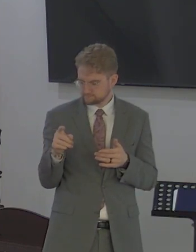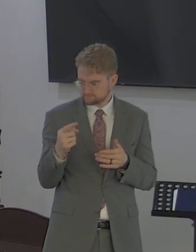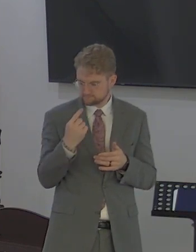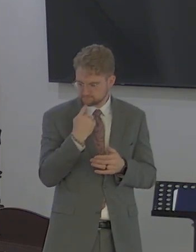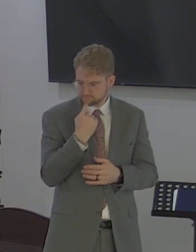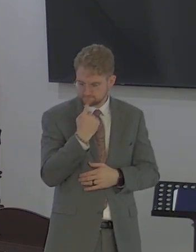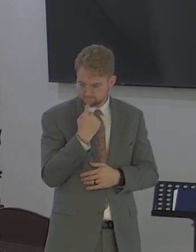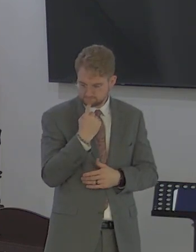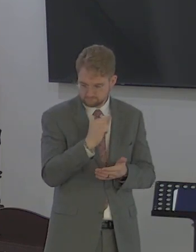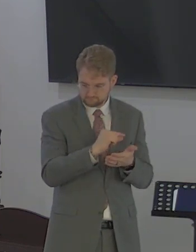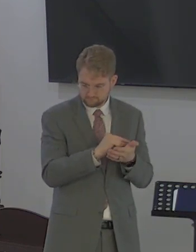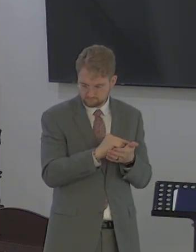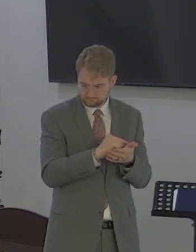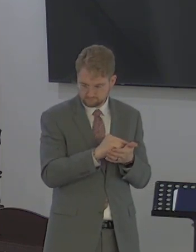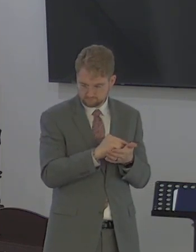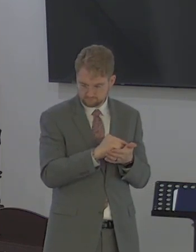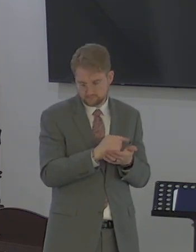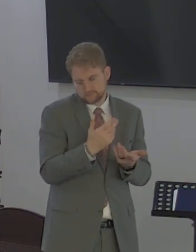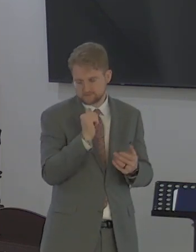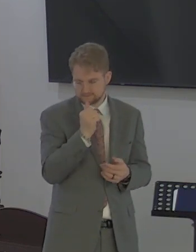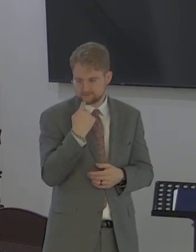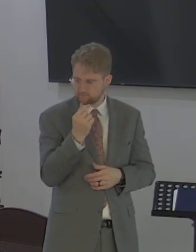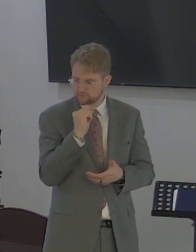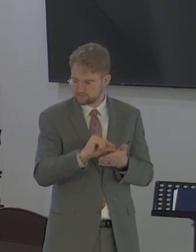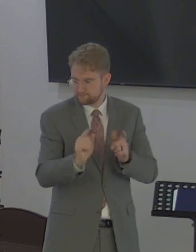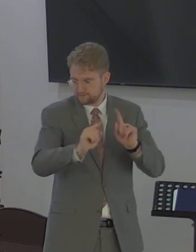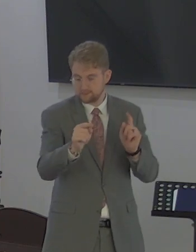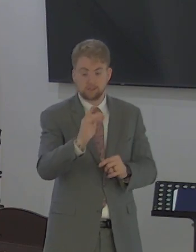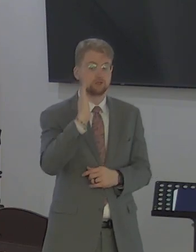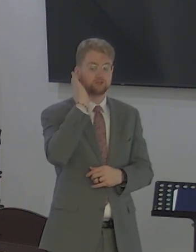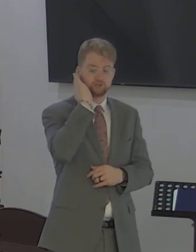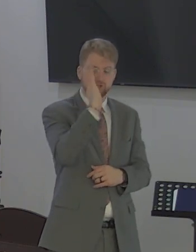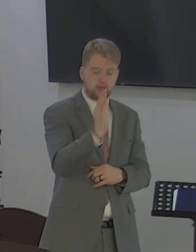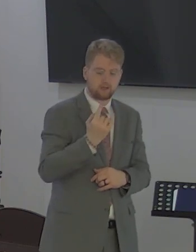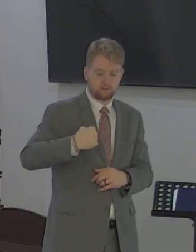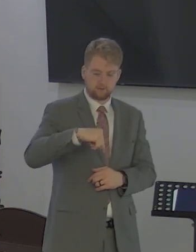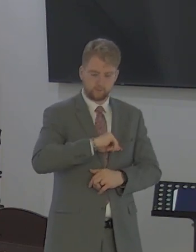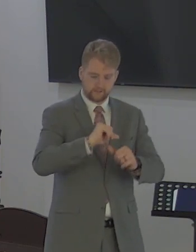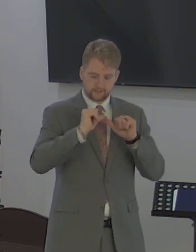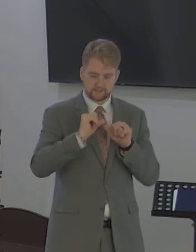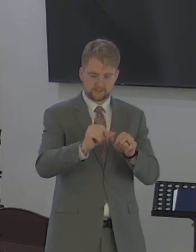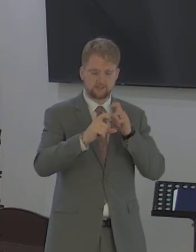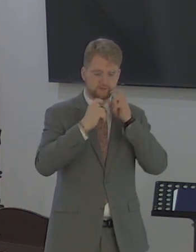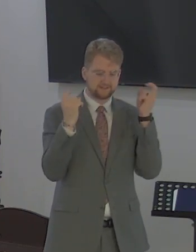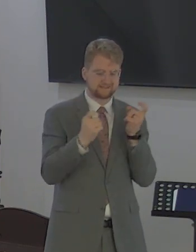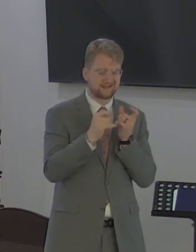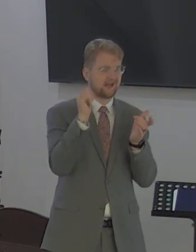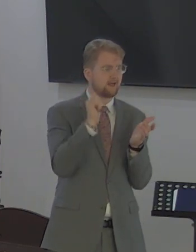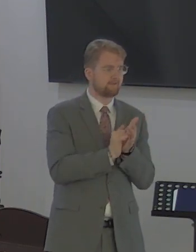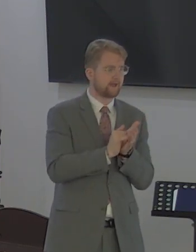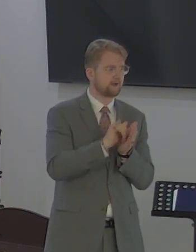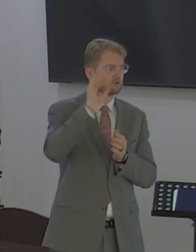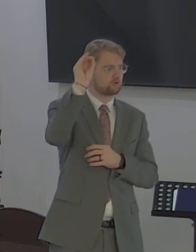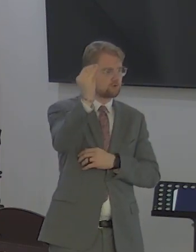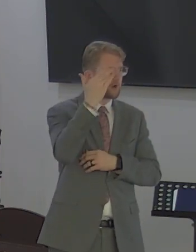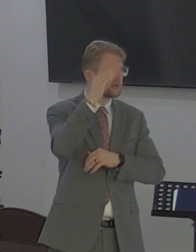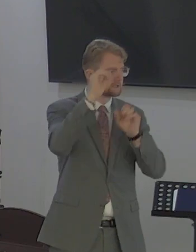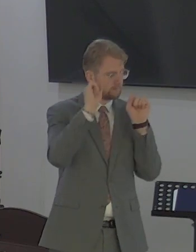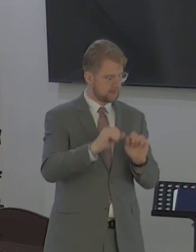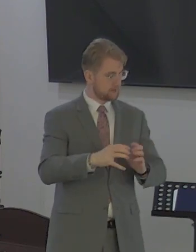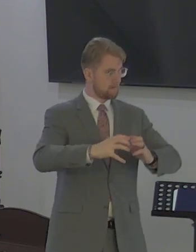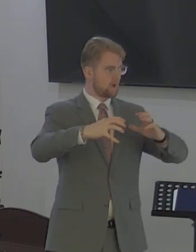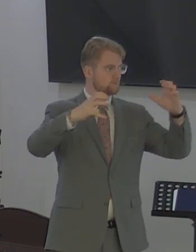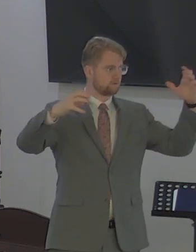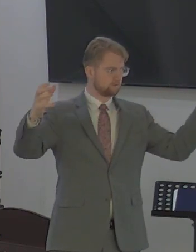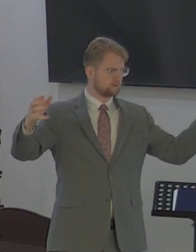says this, shall we continue in sin that grace may abound? That's the question that's posed.